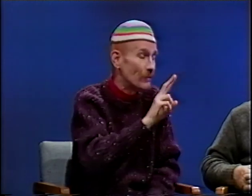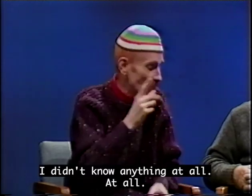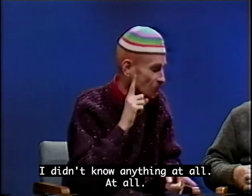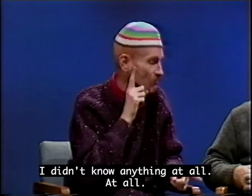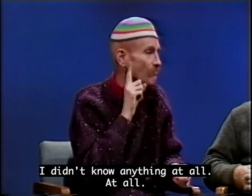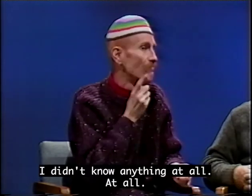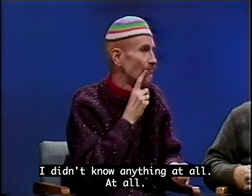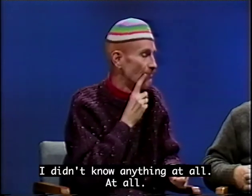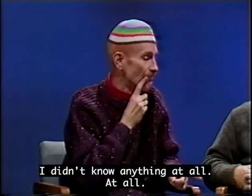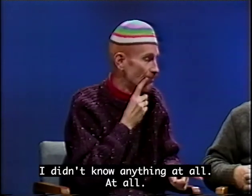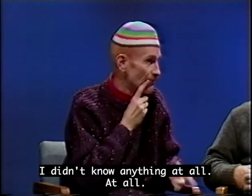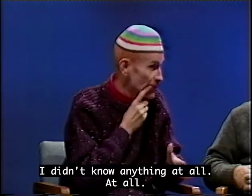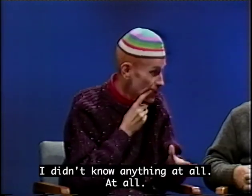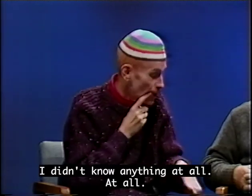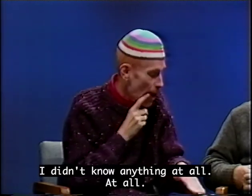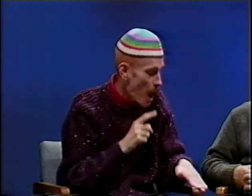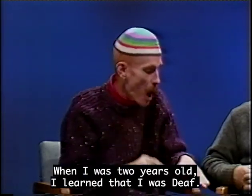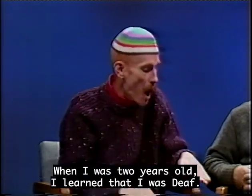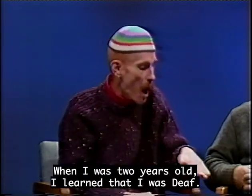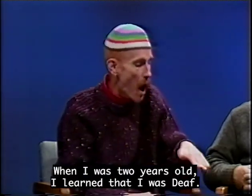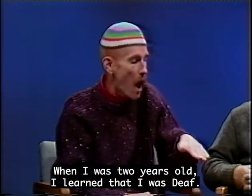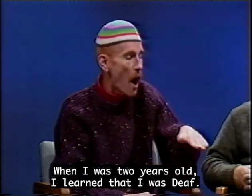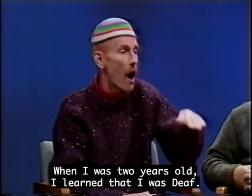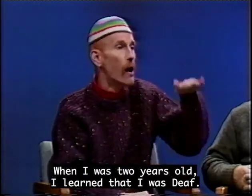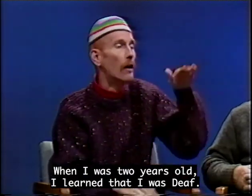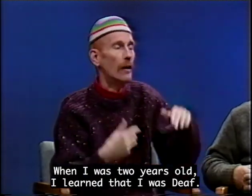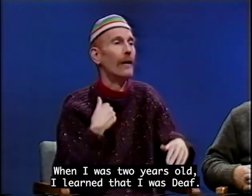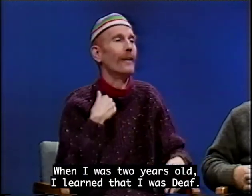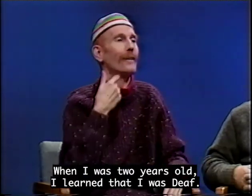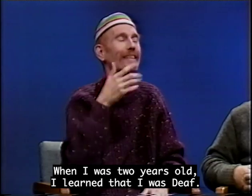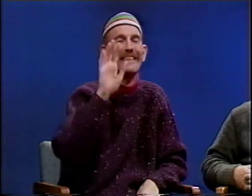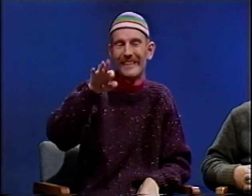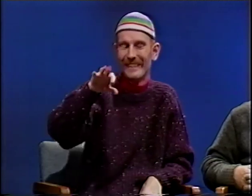I didn't know anything at all. When I was 2 years old, I learned that I was deaf.